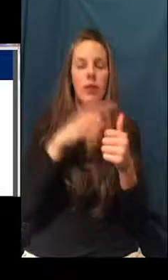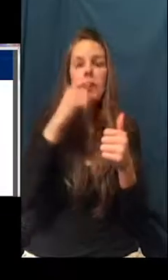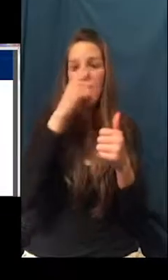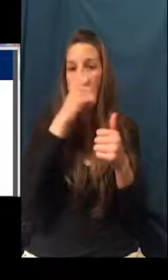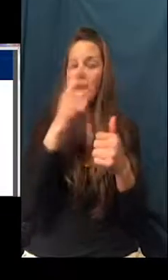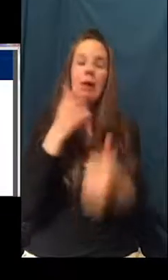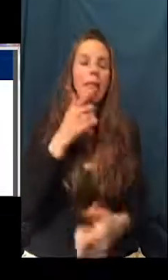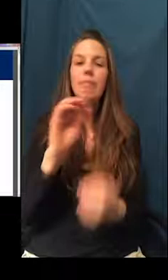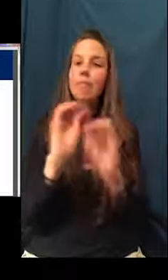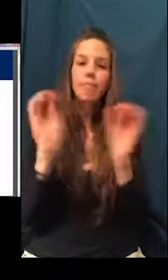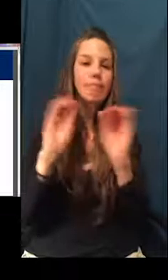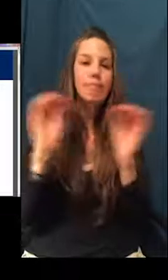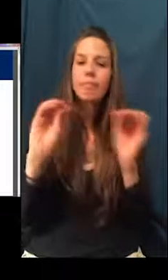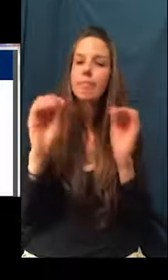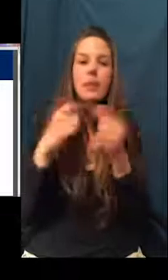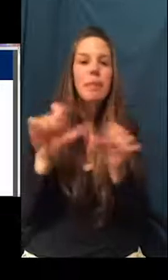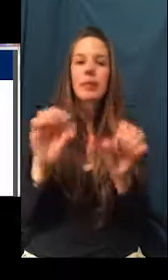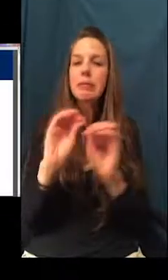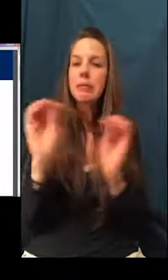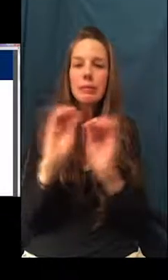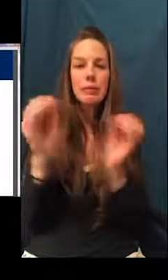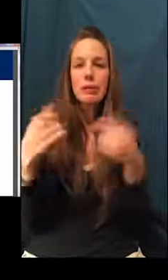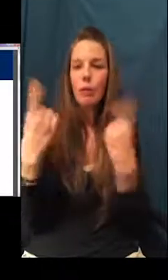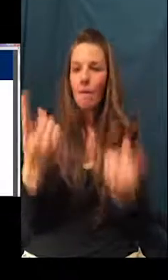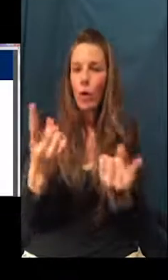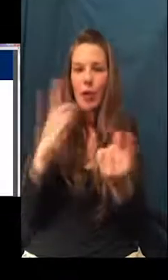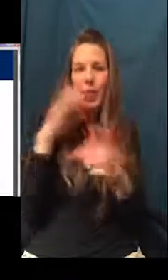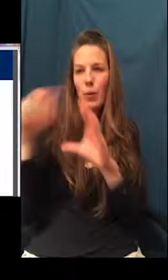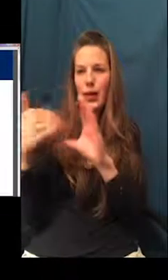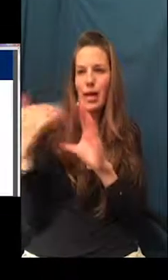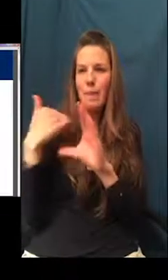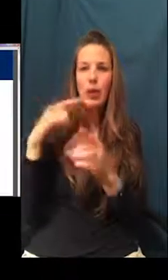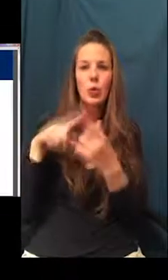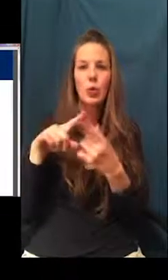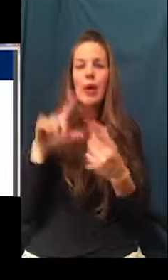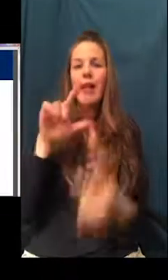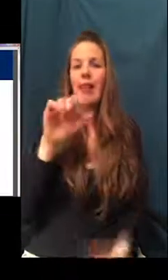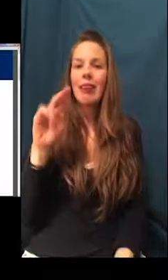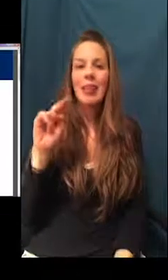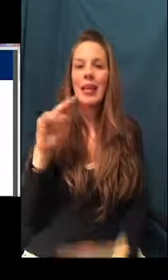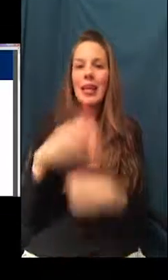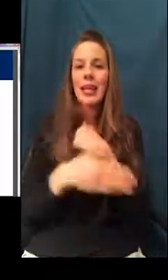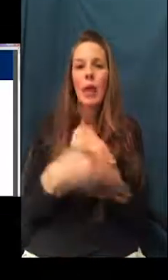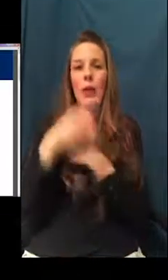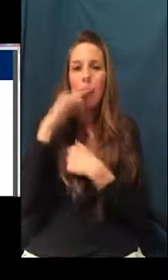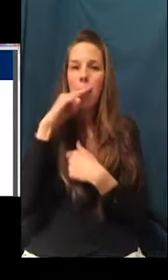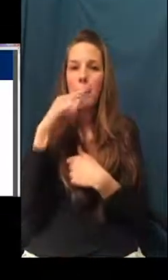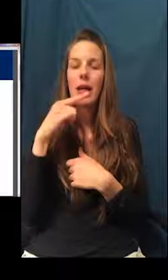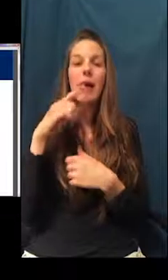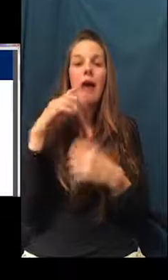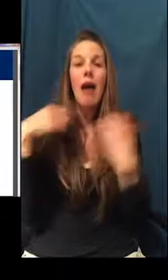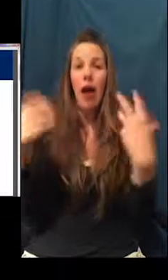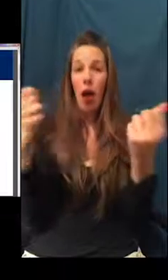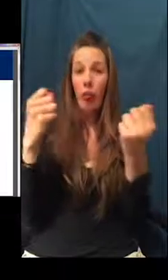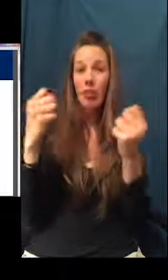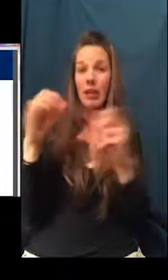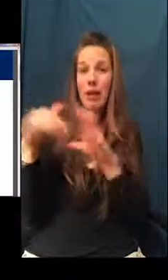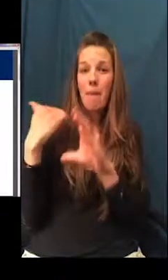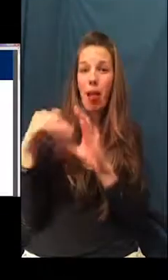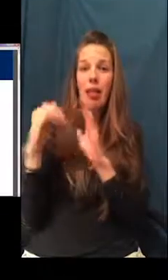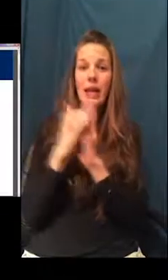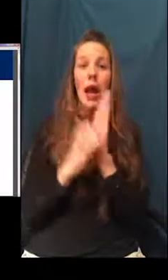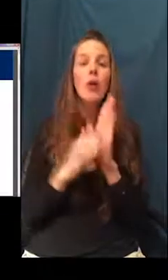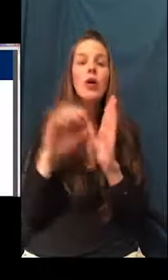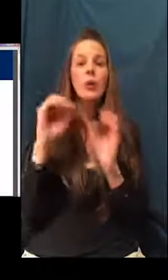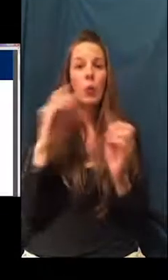say that we did not have any questions submitted ahead of time that were emailed to our Linn County Public Health meeting account. So